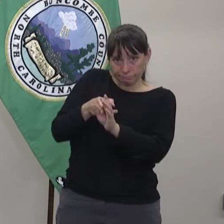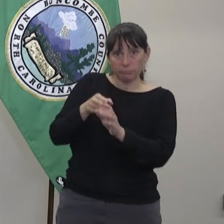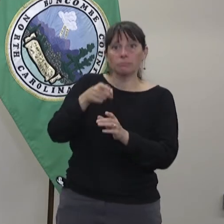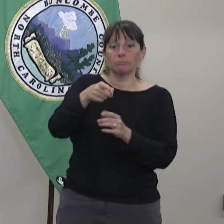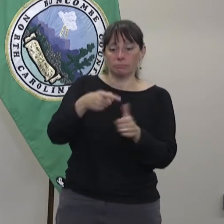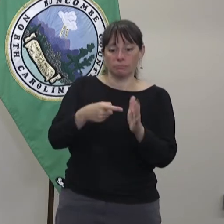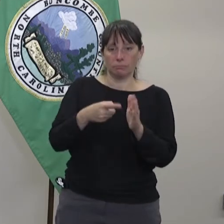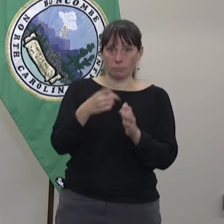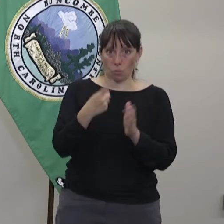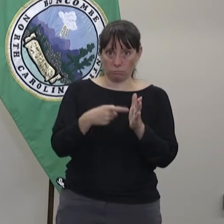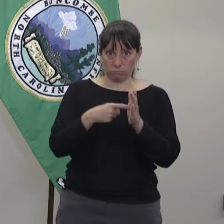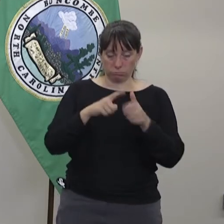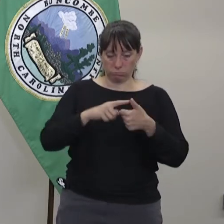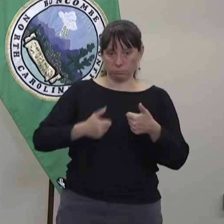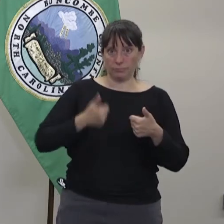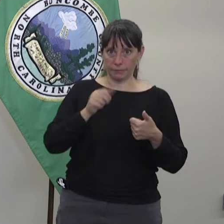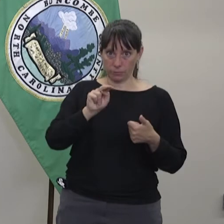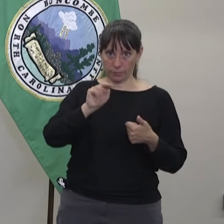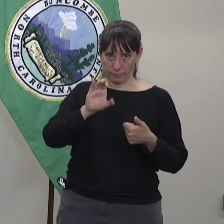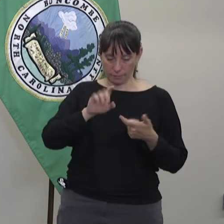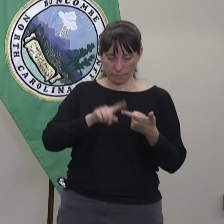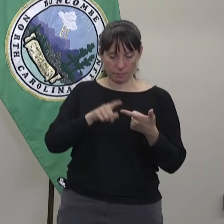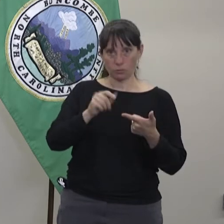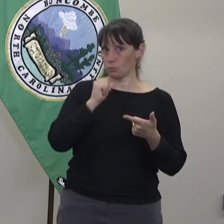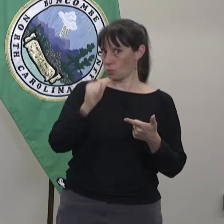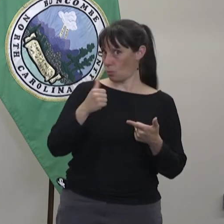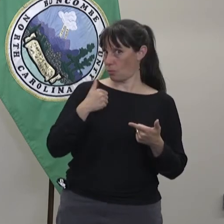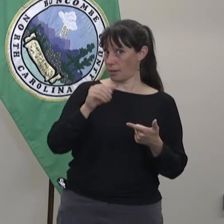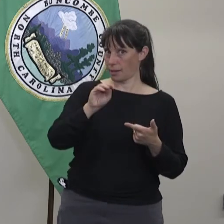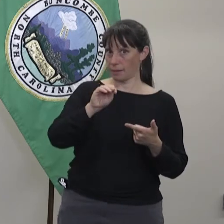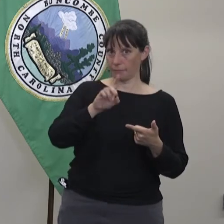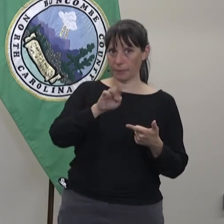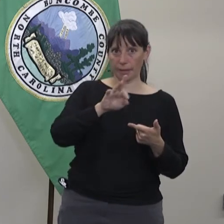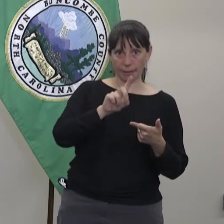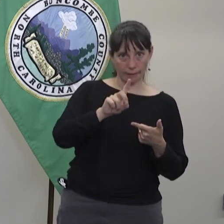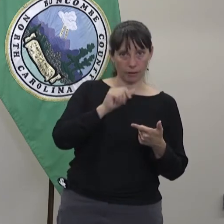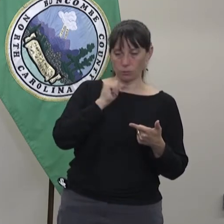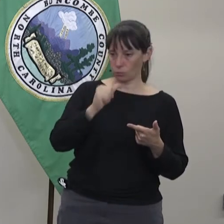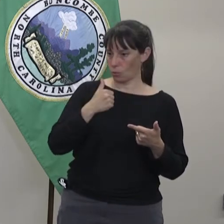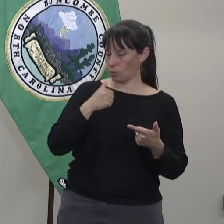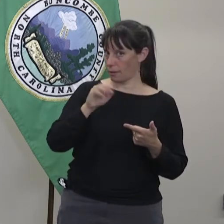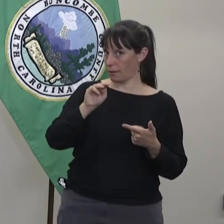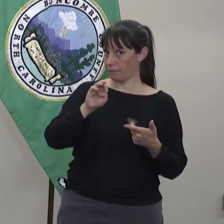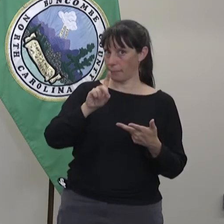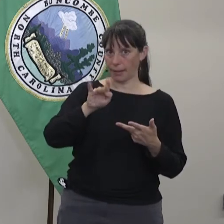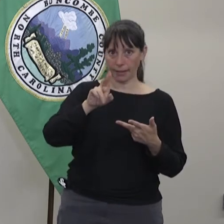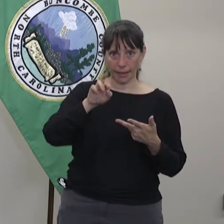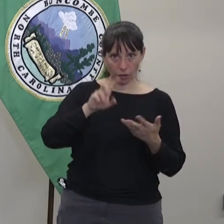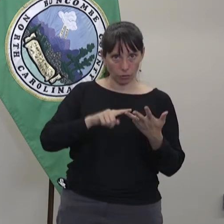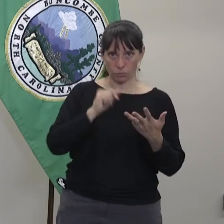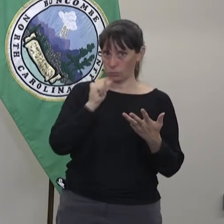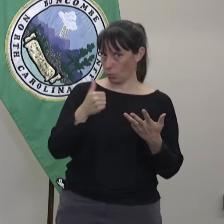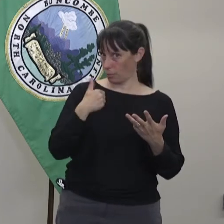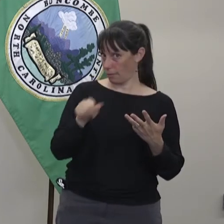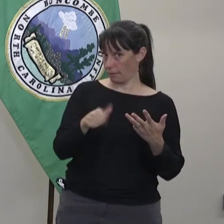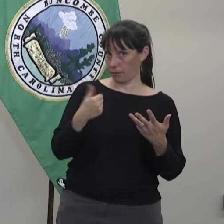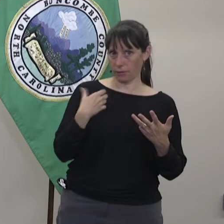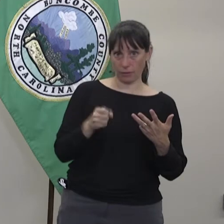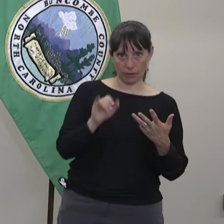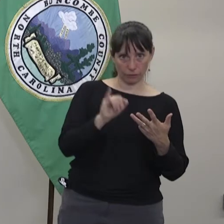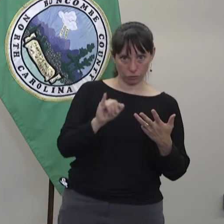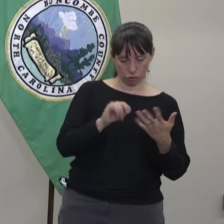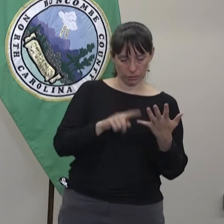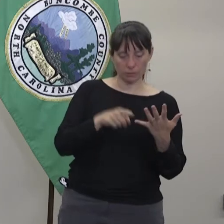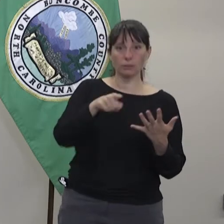Medicare, or other health insurance, be a U.S. citizen or U.S. national, or have eligible